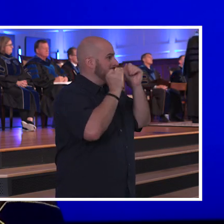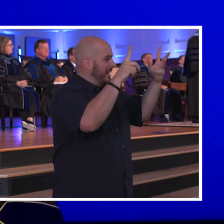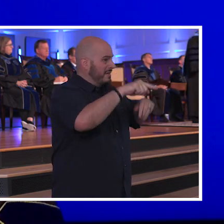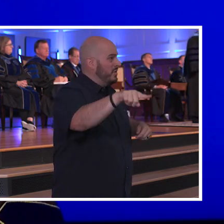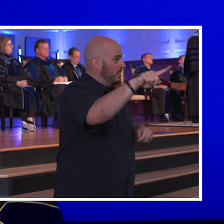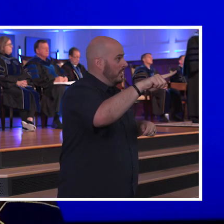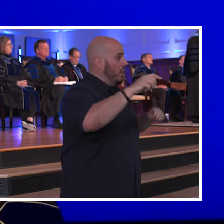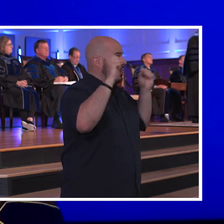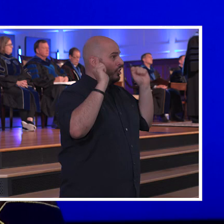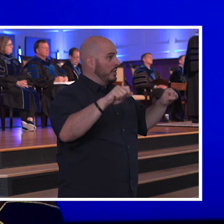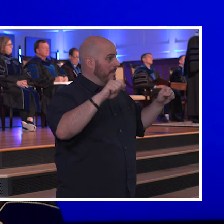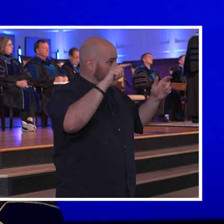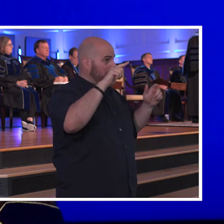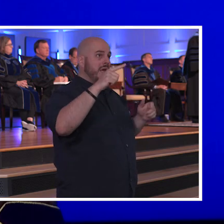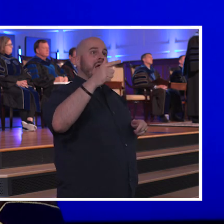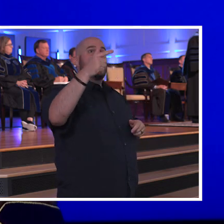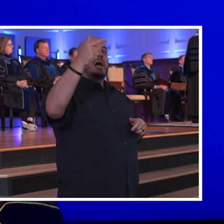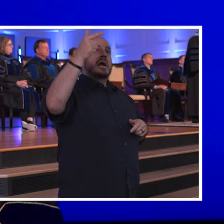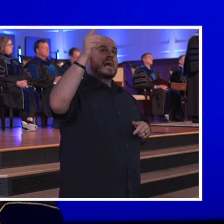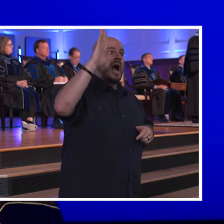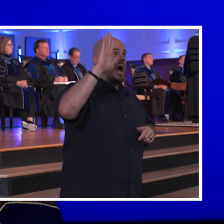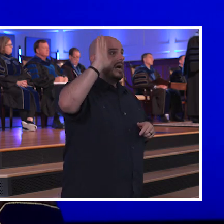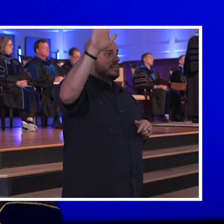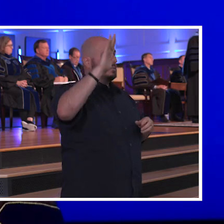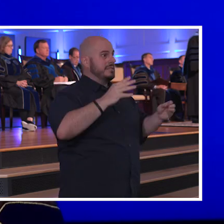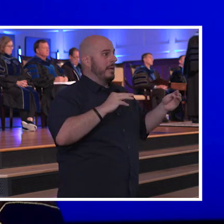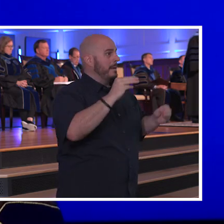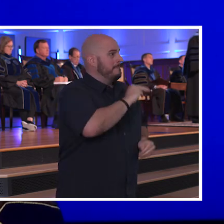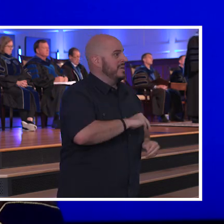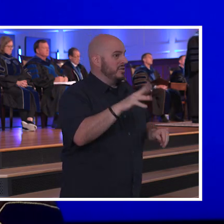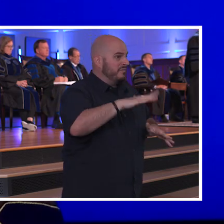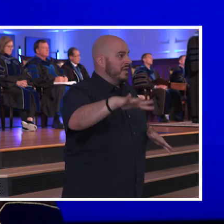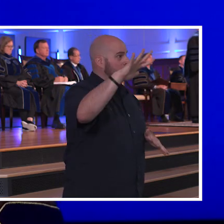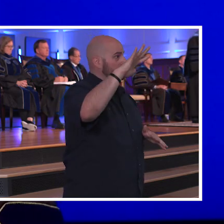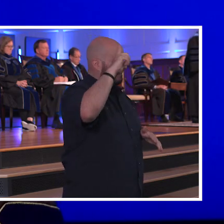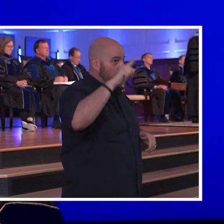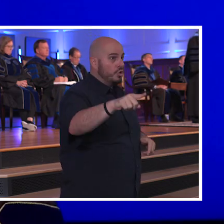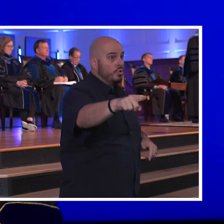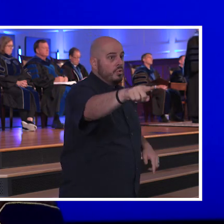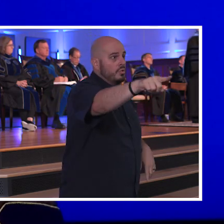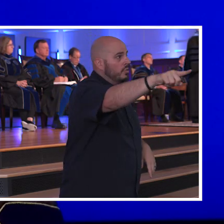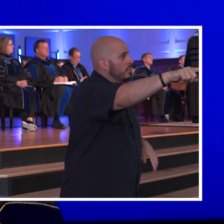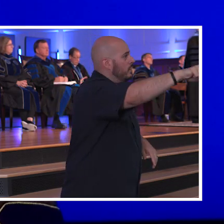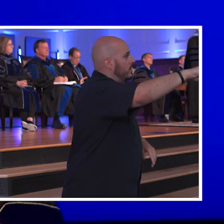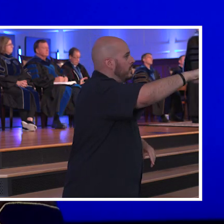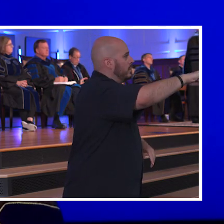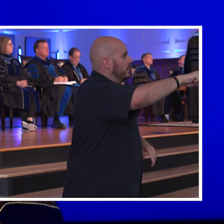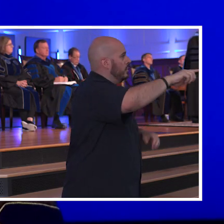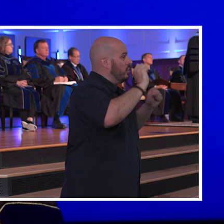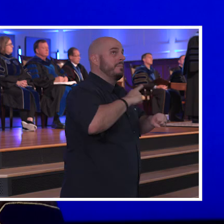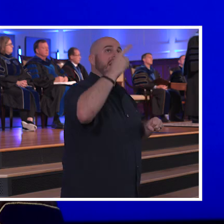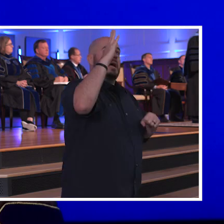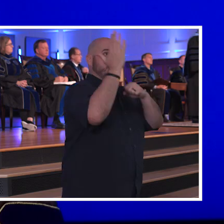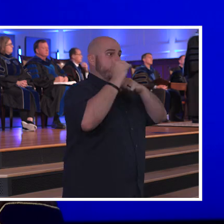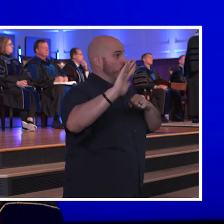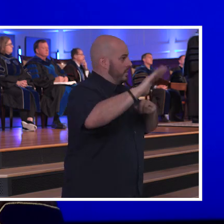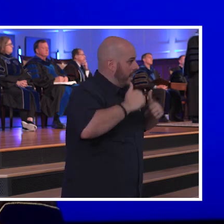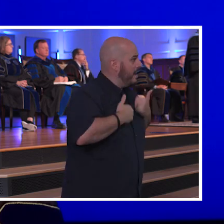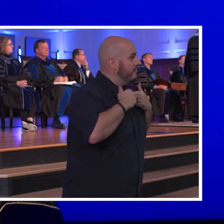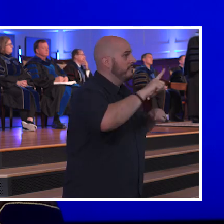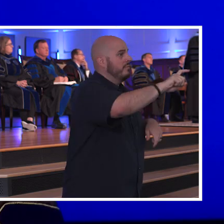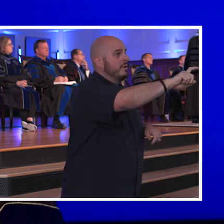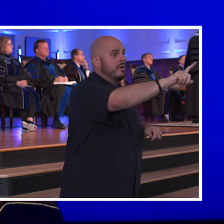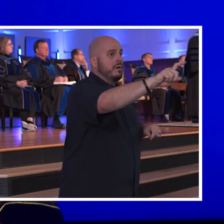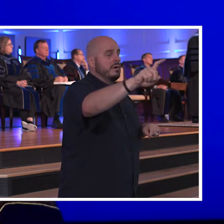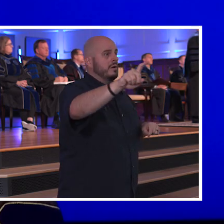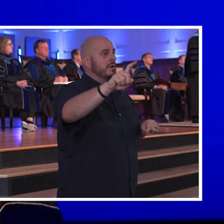God's mission field for you? Could this be God's calling upon your life? They are everywhere. They need to be